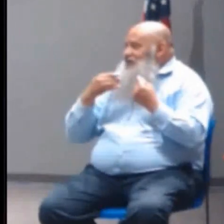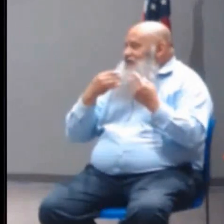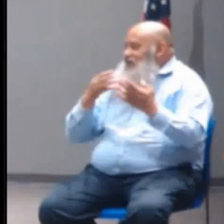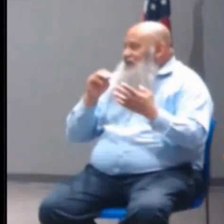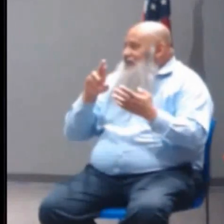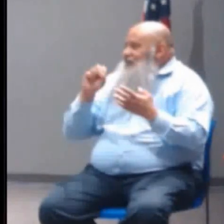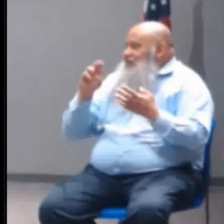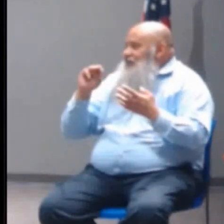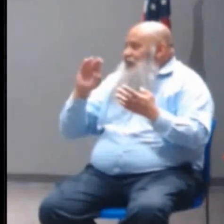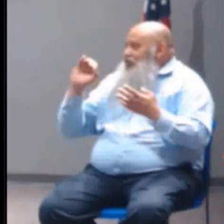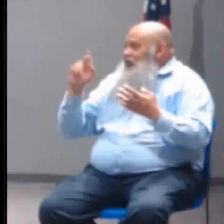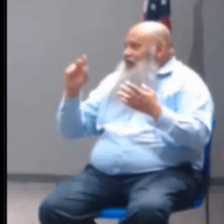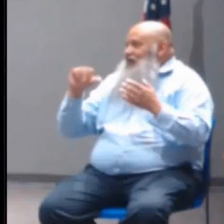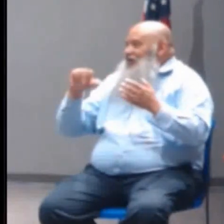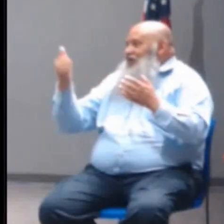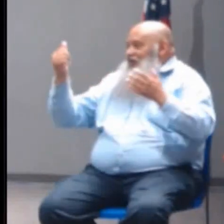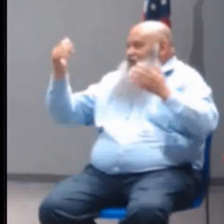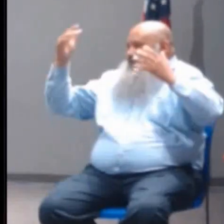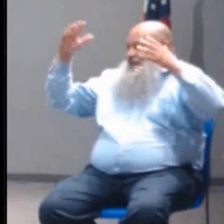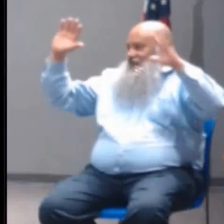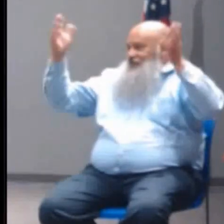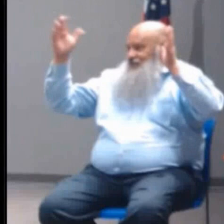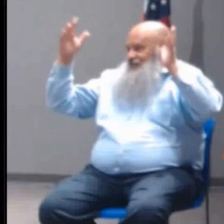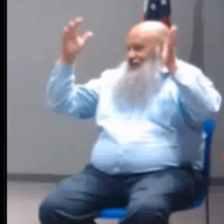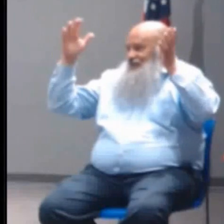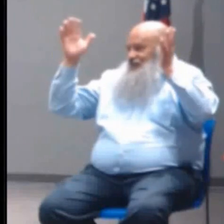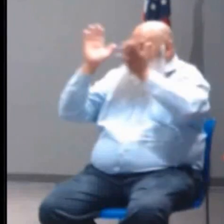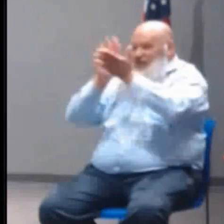Ms. Murdoch another round of applause.